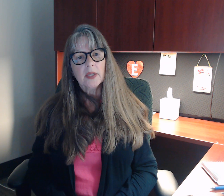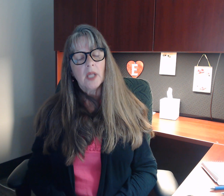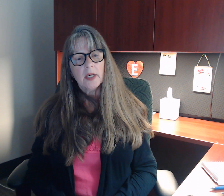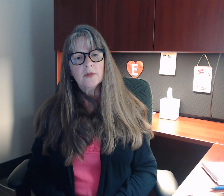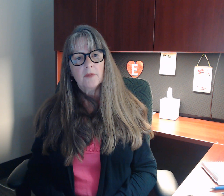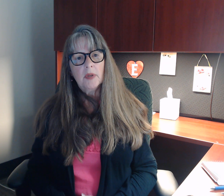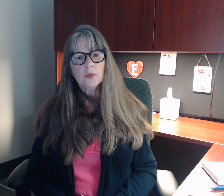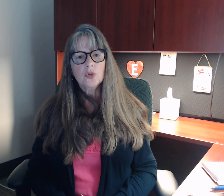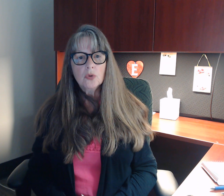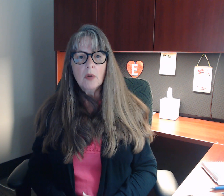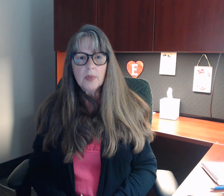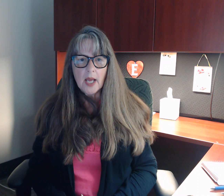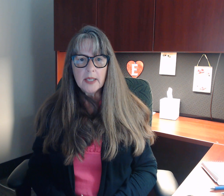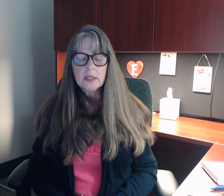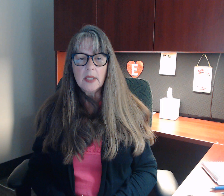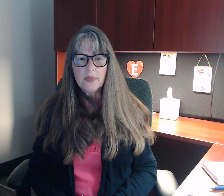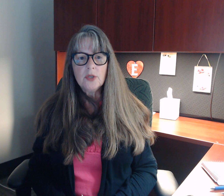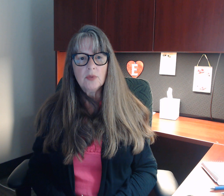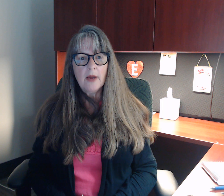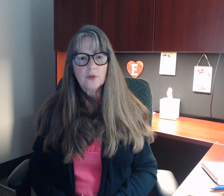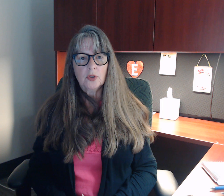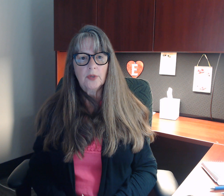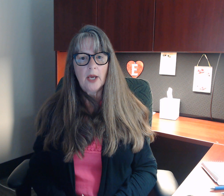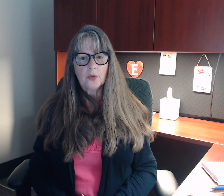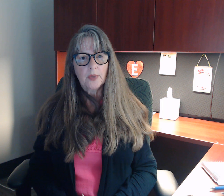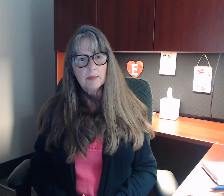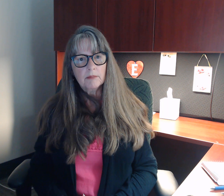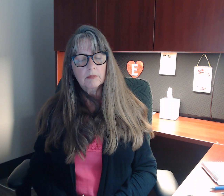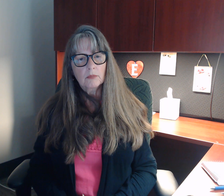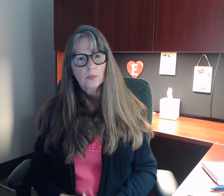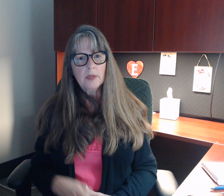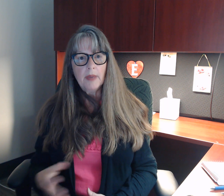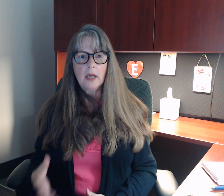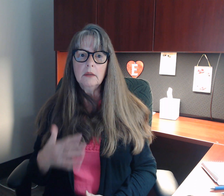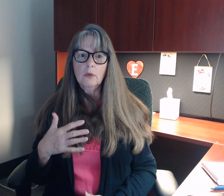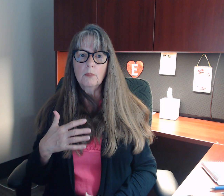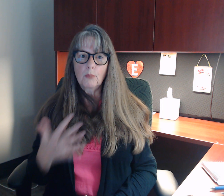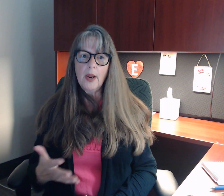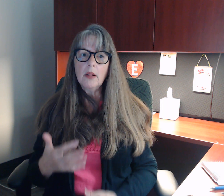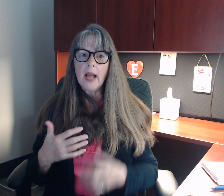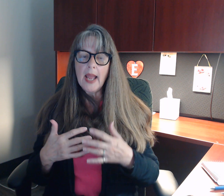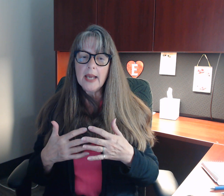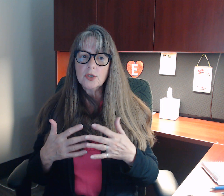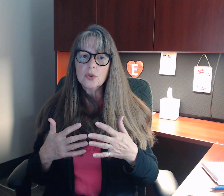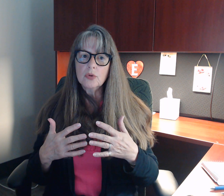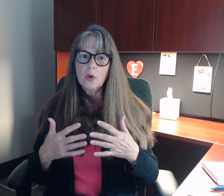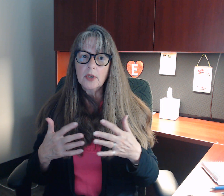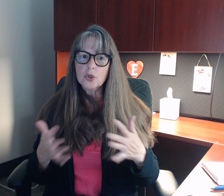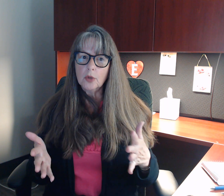lot of deaf people do go blind, and they do have to learn how to read Braille. I had to go and interpret